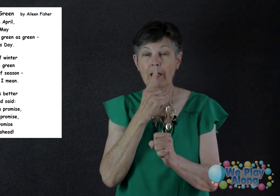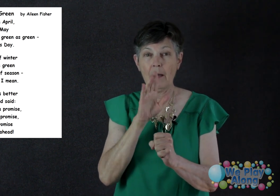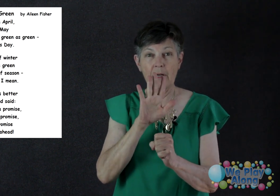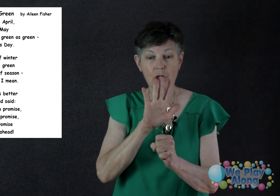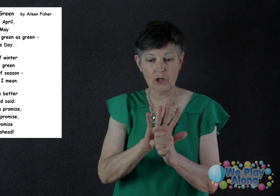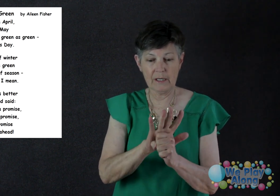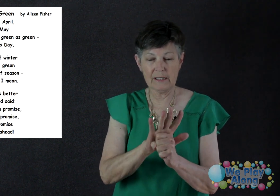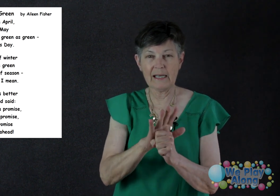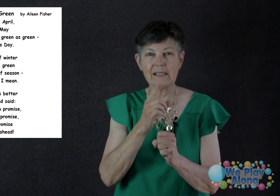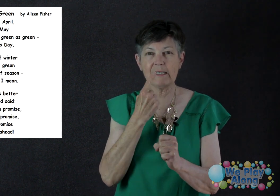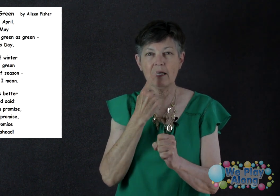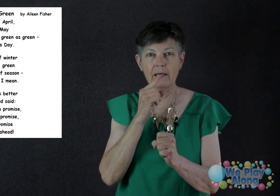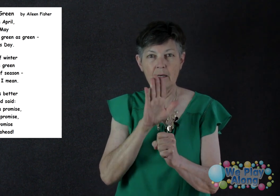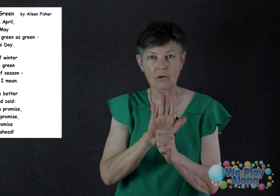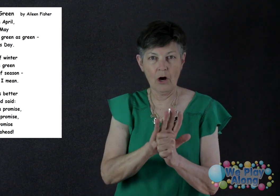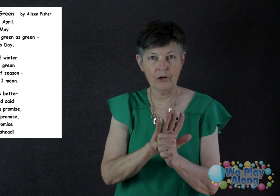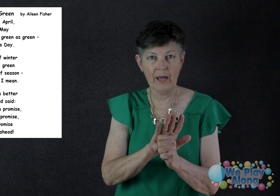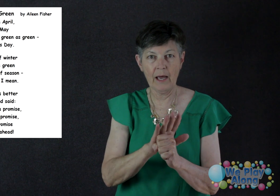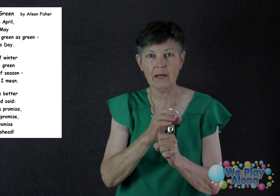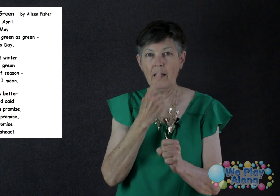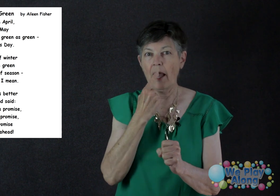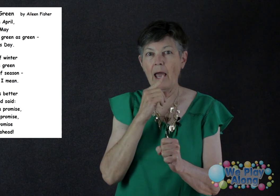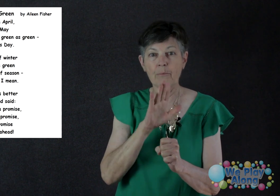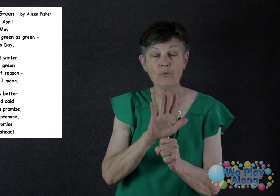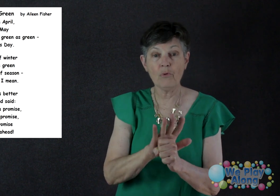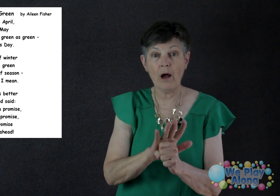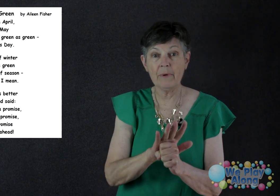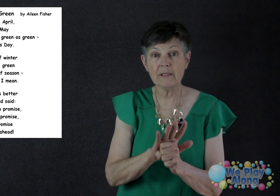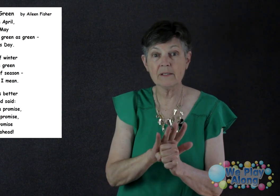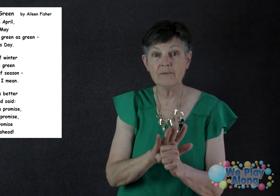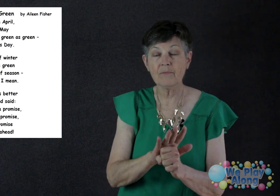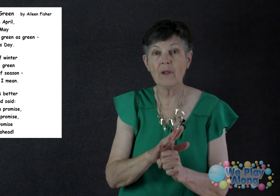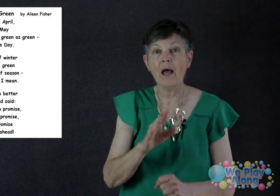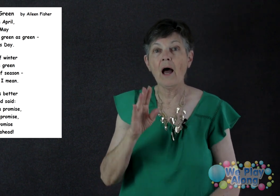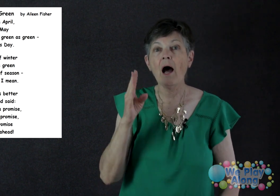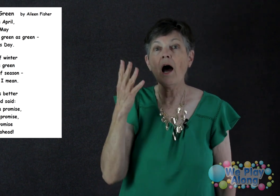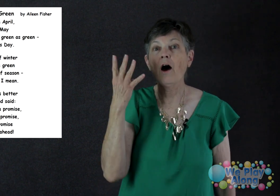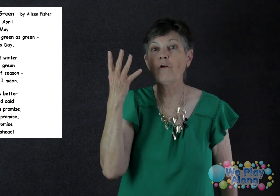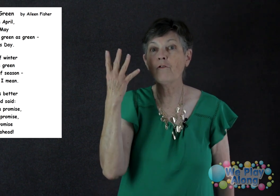come in and you're going to like seal it on your hand. A promise, a